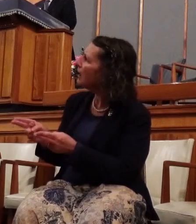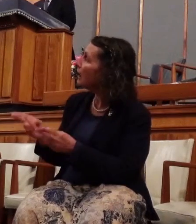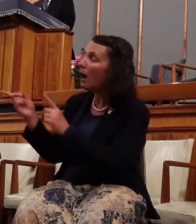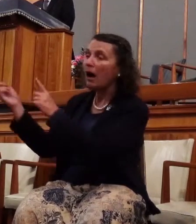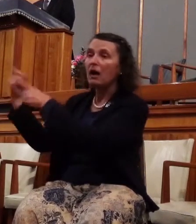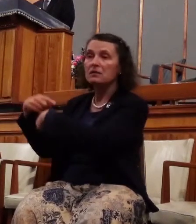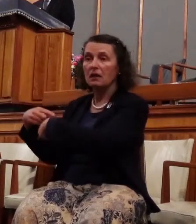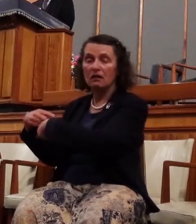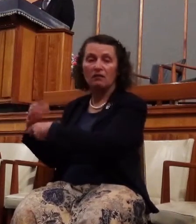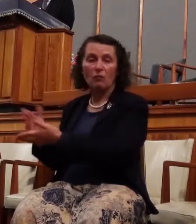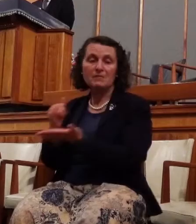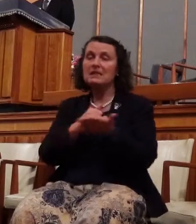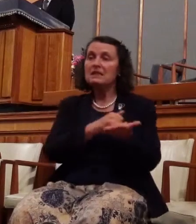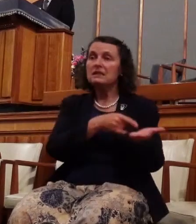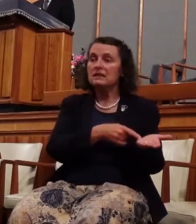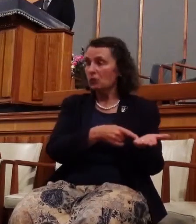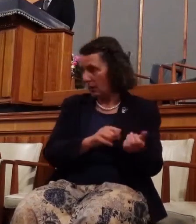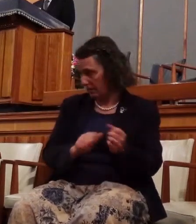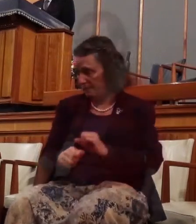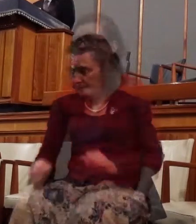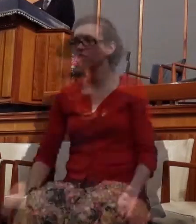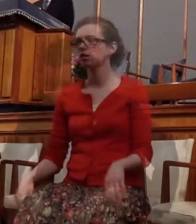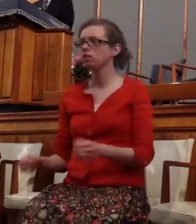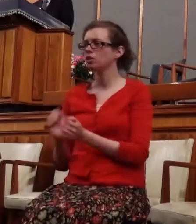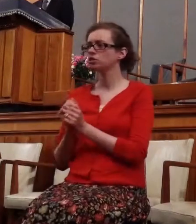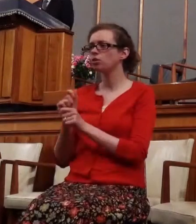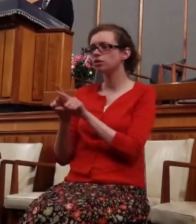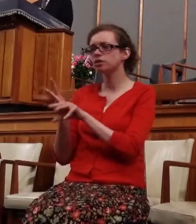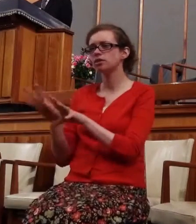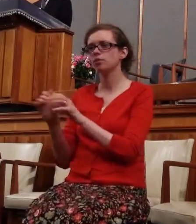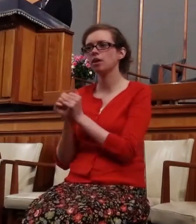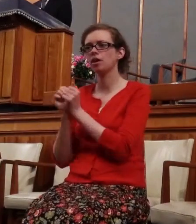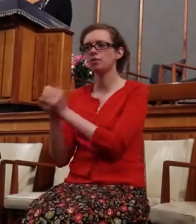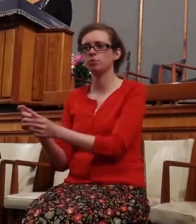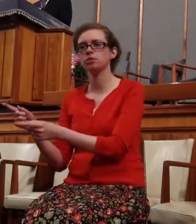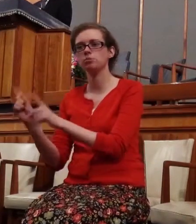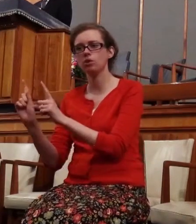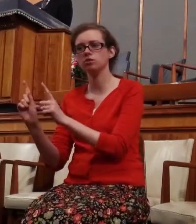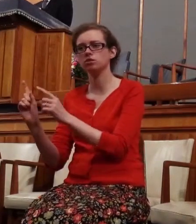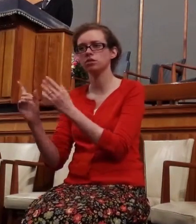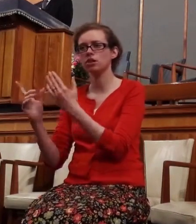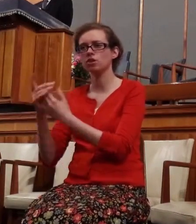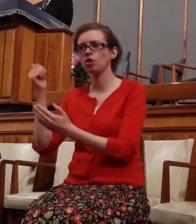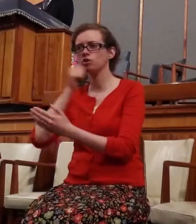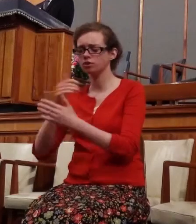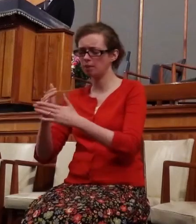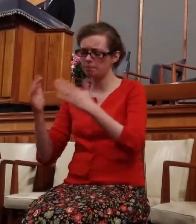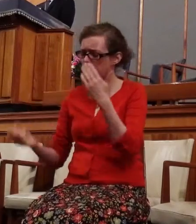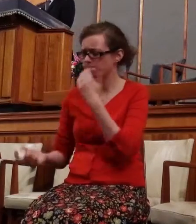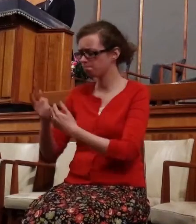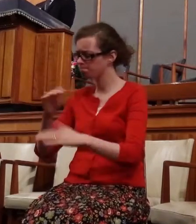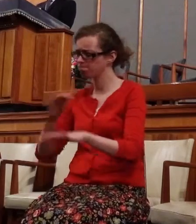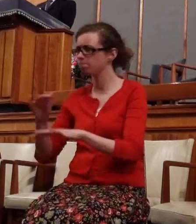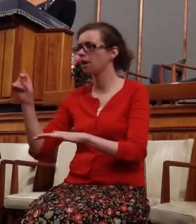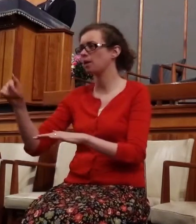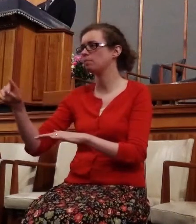to this jailer, he was broken with that great false sleep, and God speaks. But shall we listen? Shall